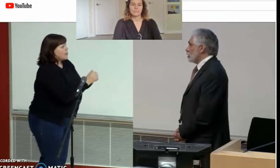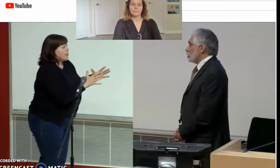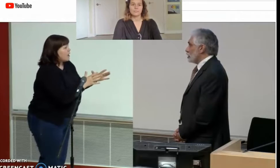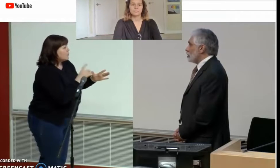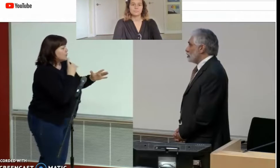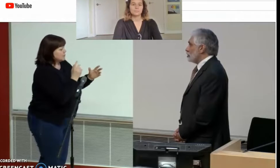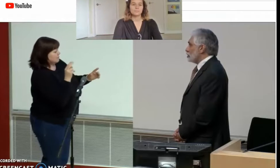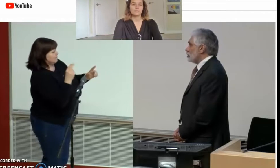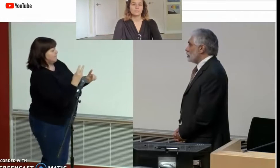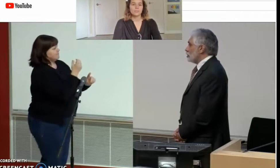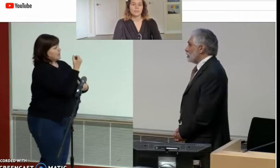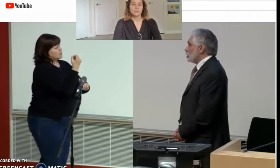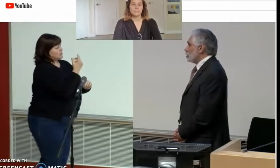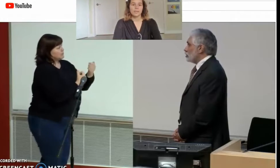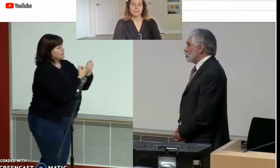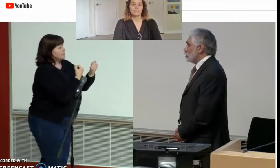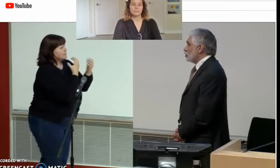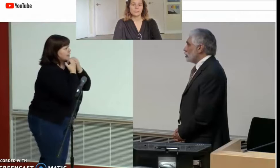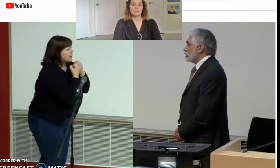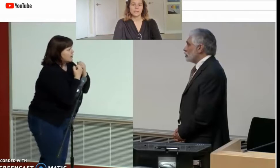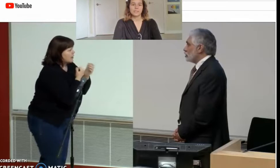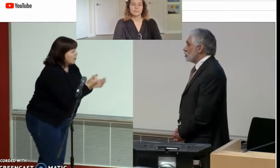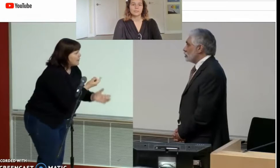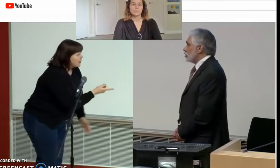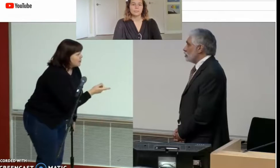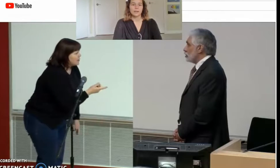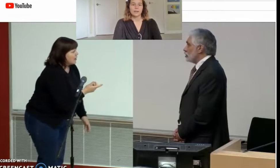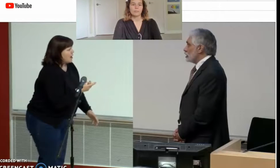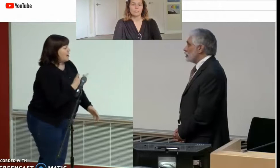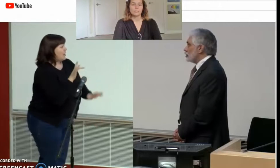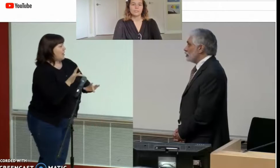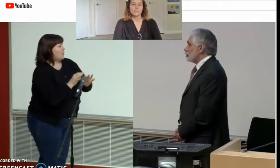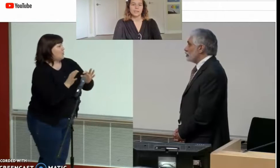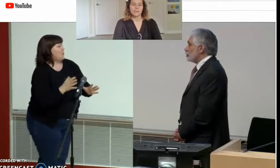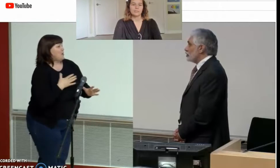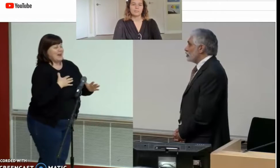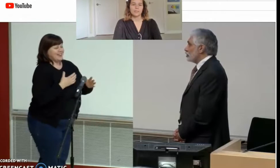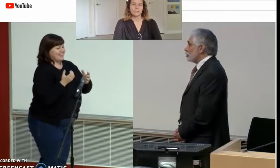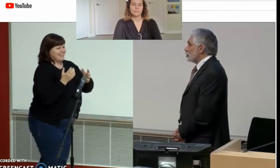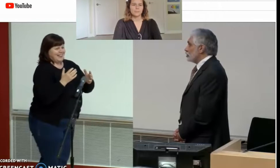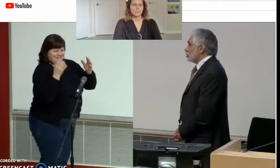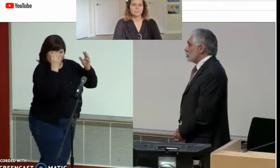life, may influence somebody, but what would you say for them